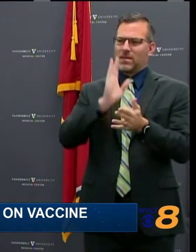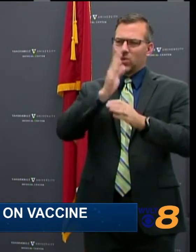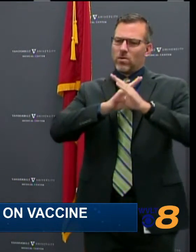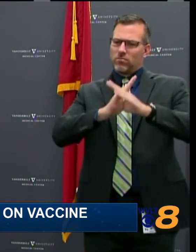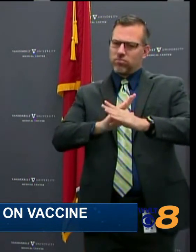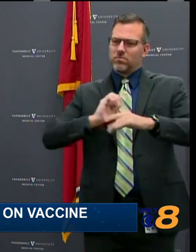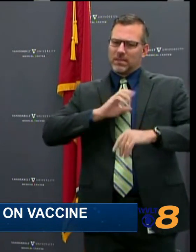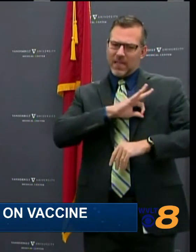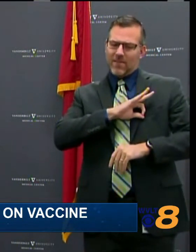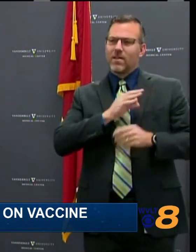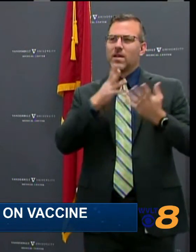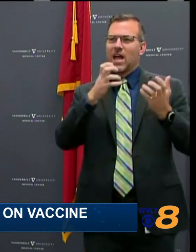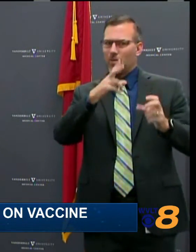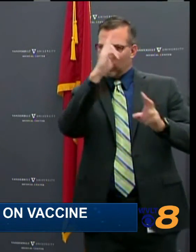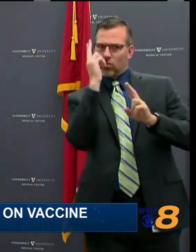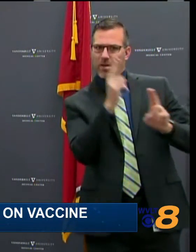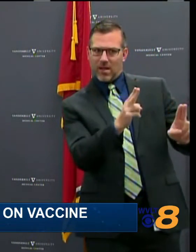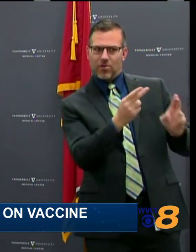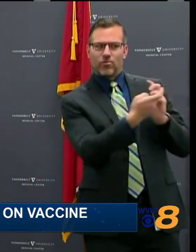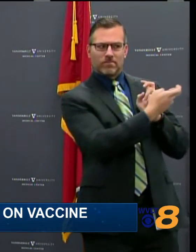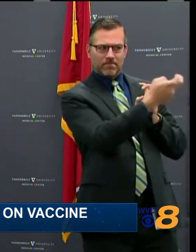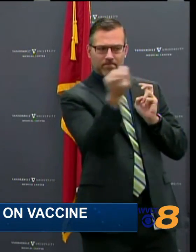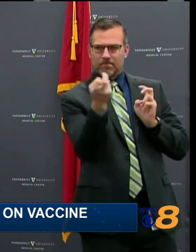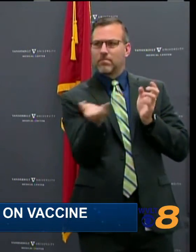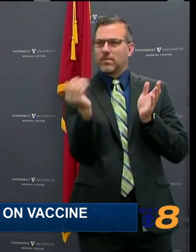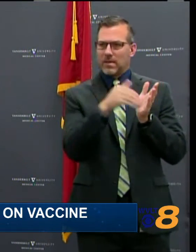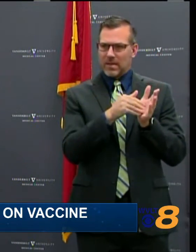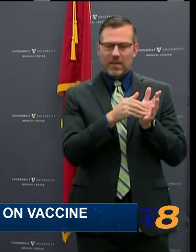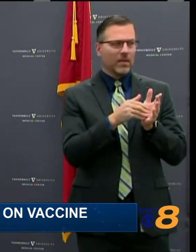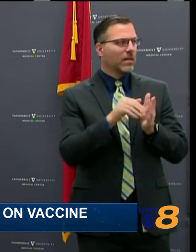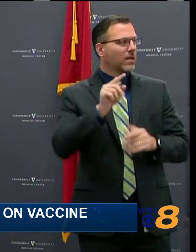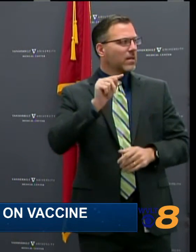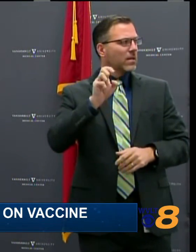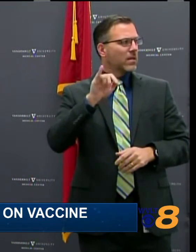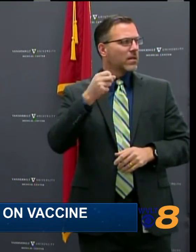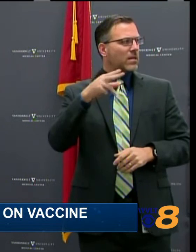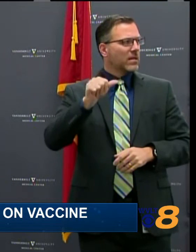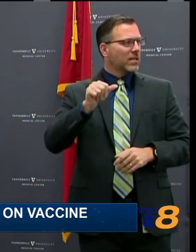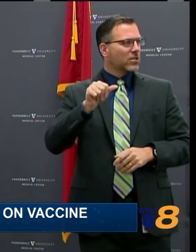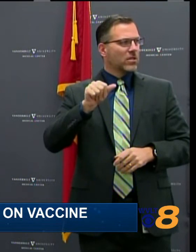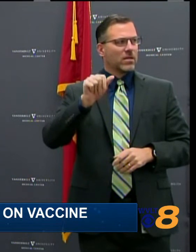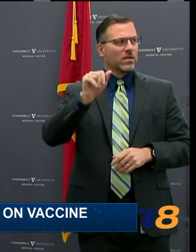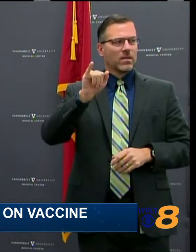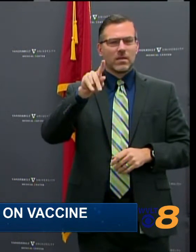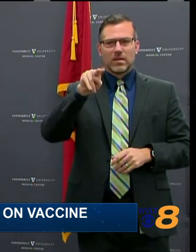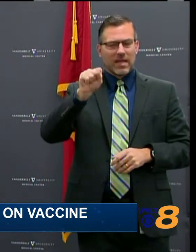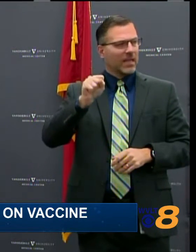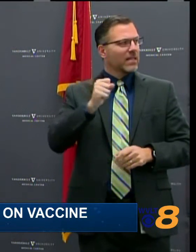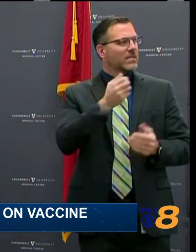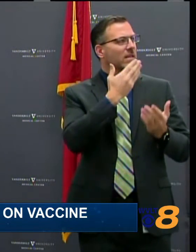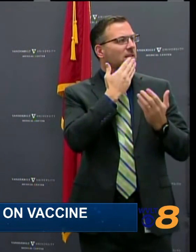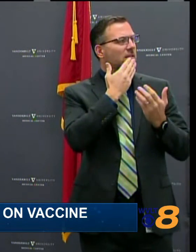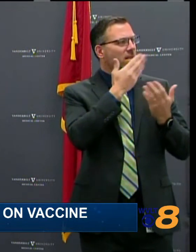to acknowledge the members of the team, again, who have served their state well. Tisha Akins, thank